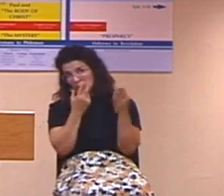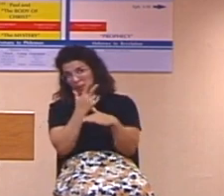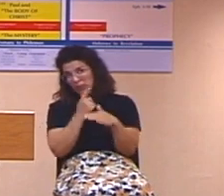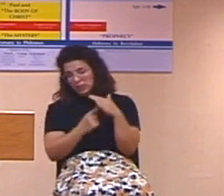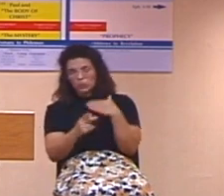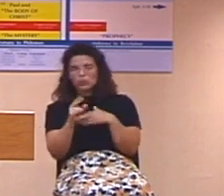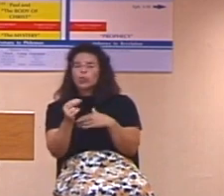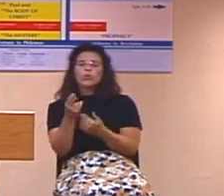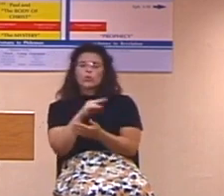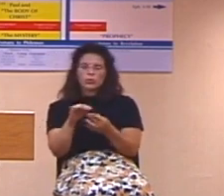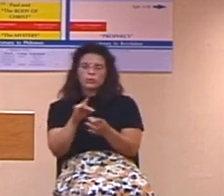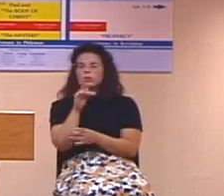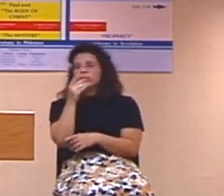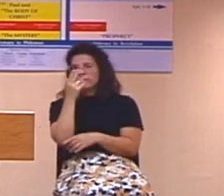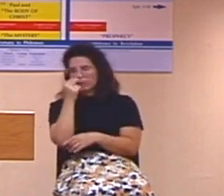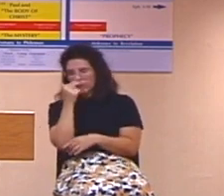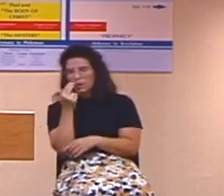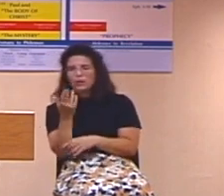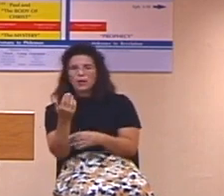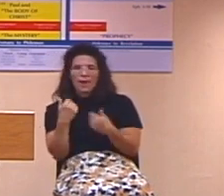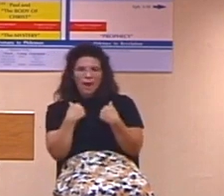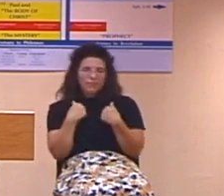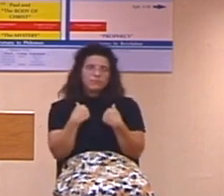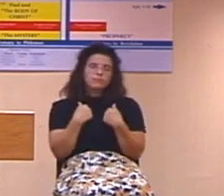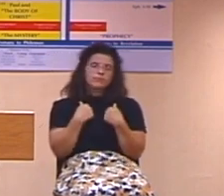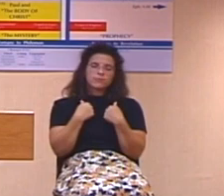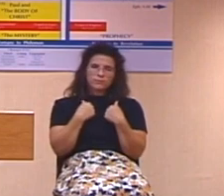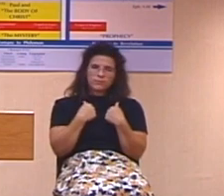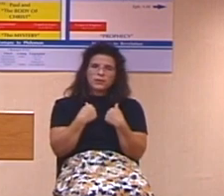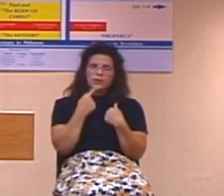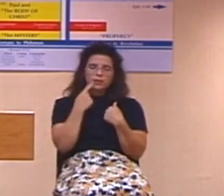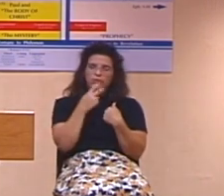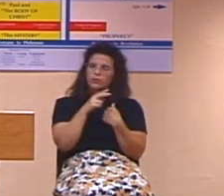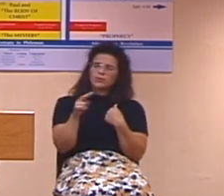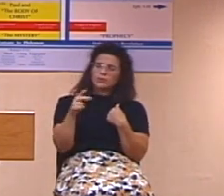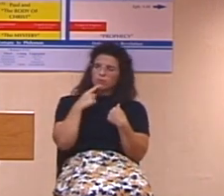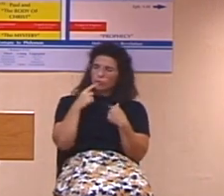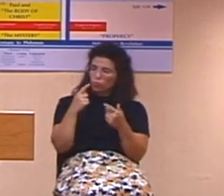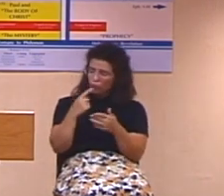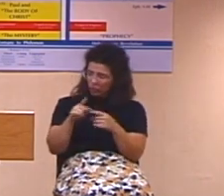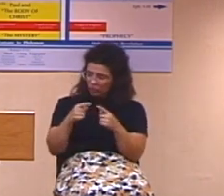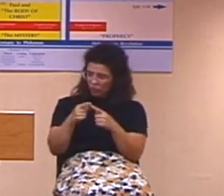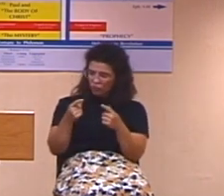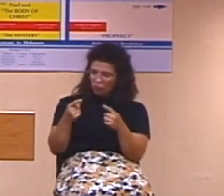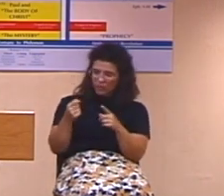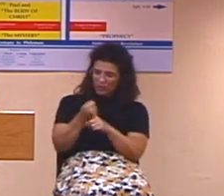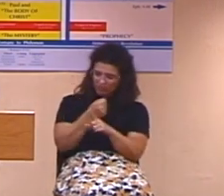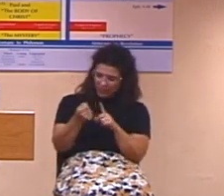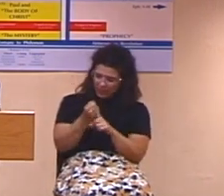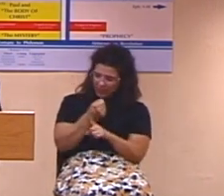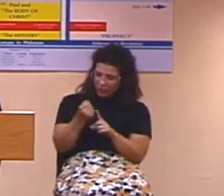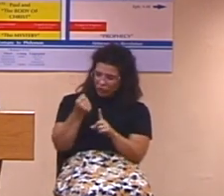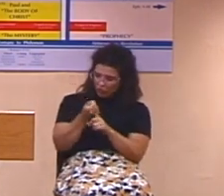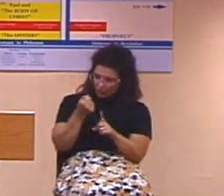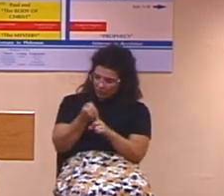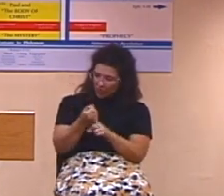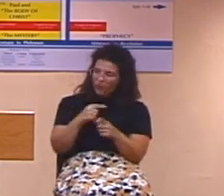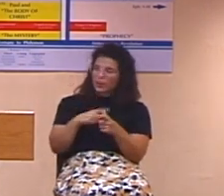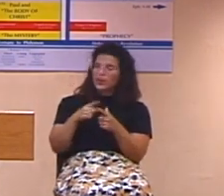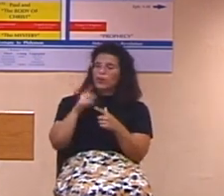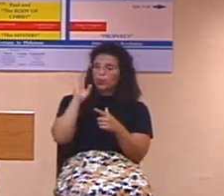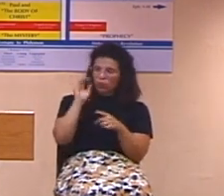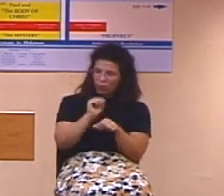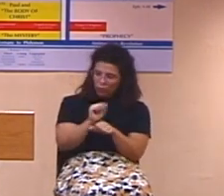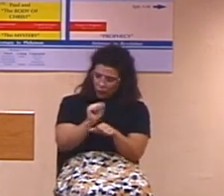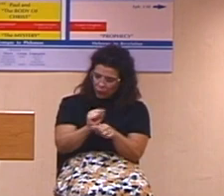think he does. I think he looks over there and he says, hey, look, man, when you get done beating your head up against that wall over there, then I'll go to